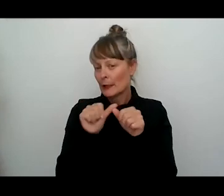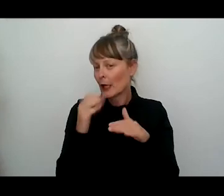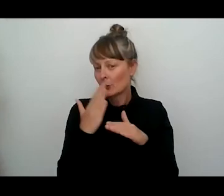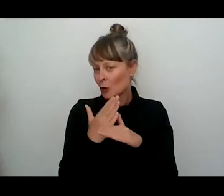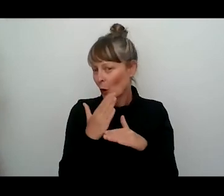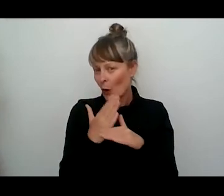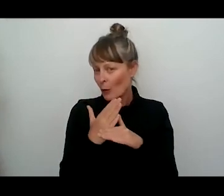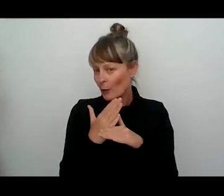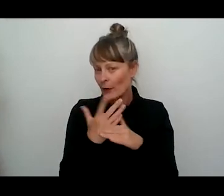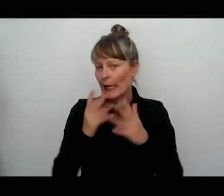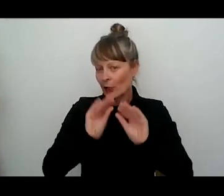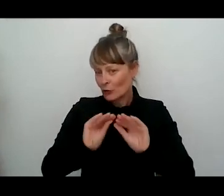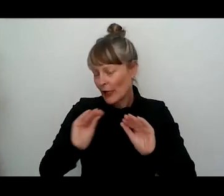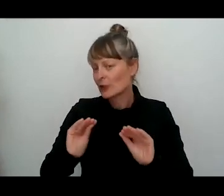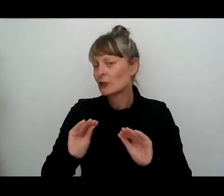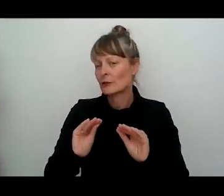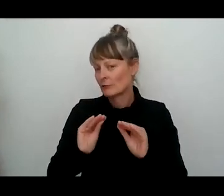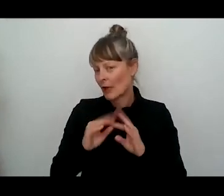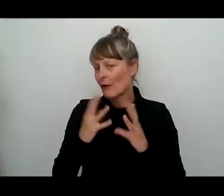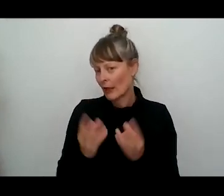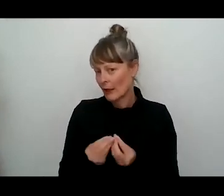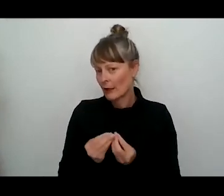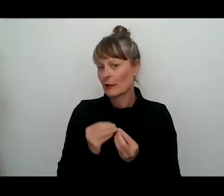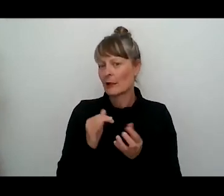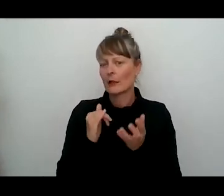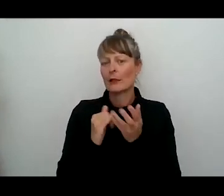do. Soundfair is doing good work in that area.